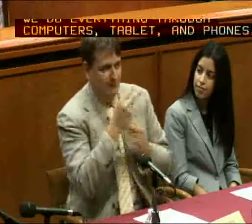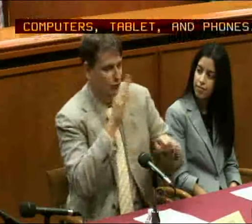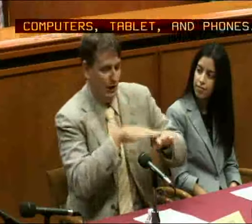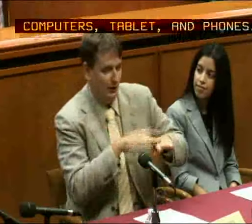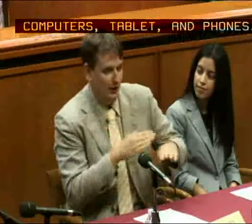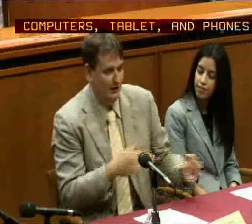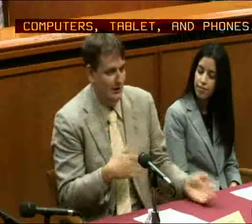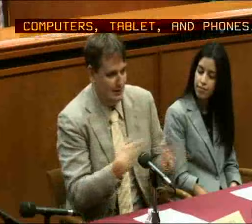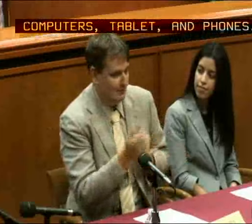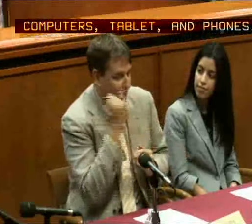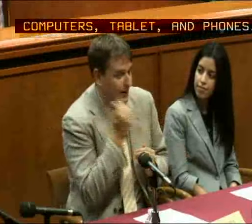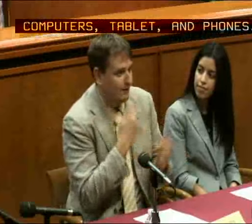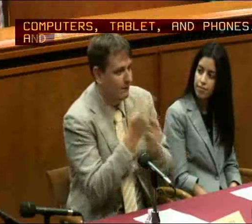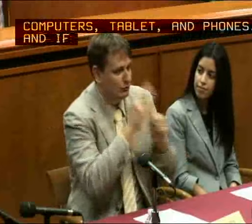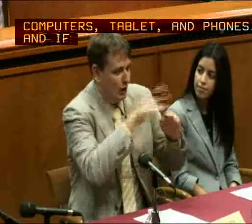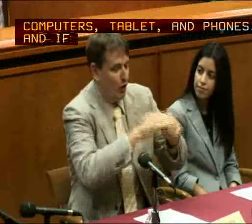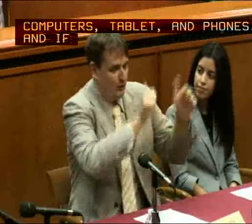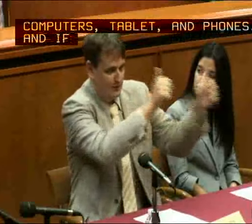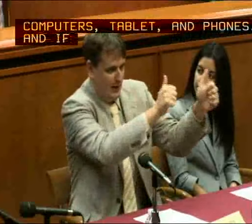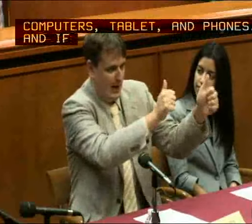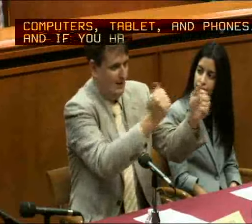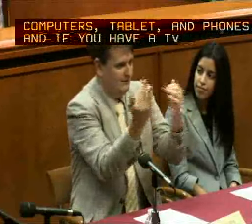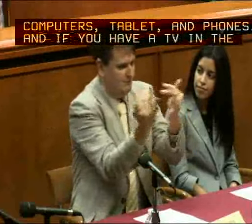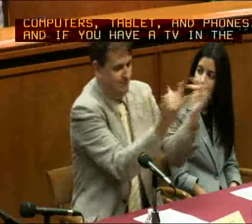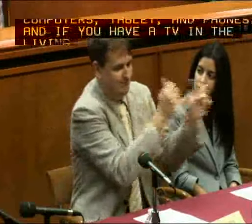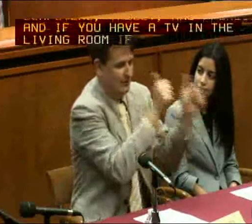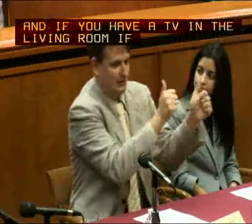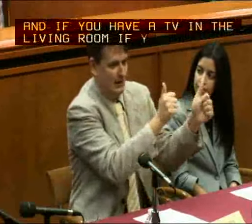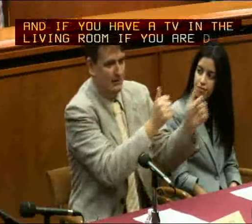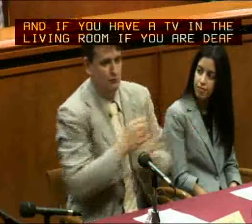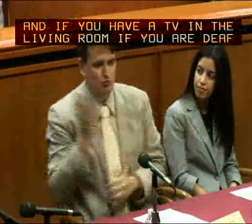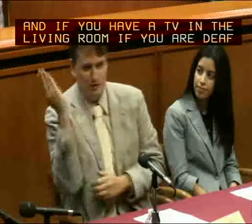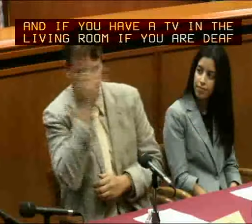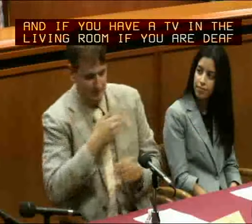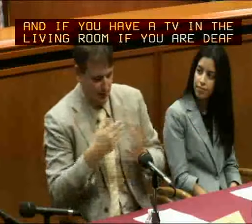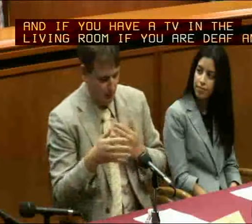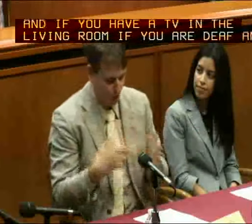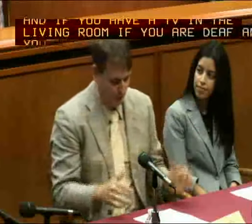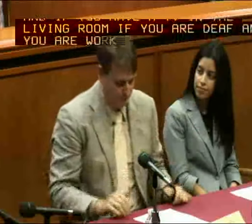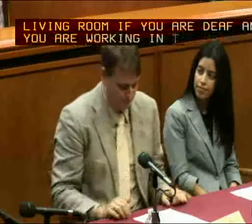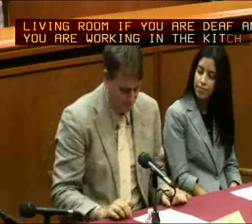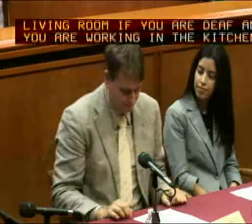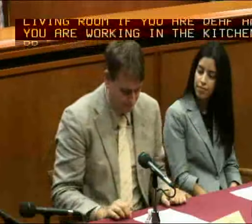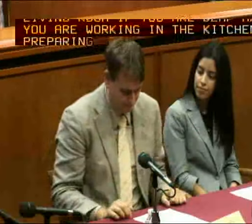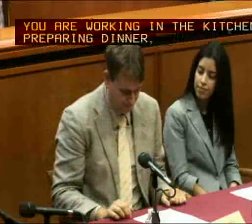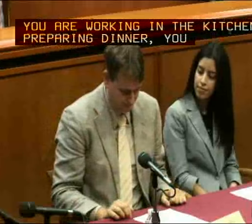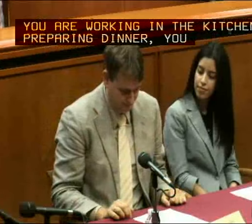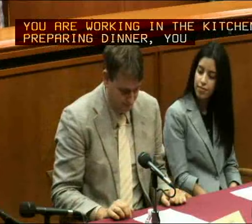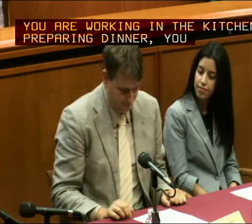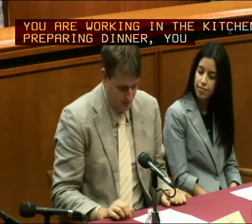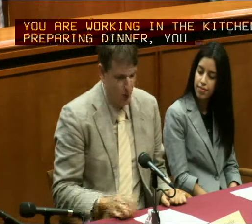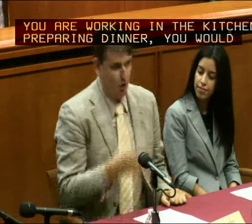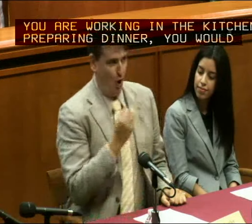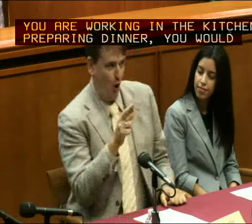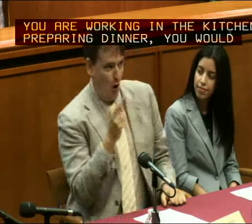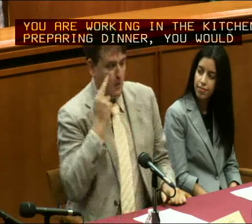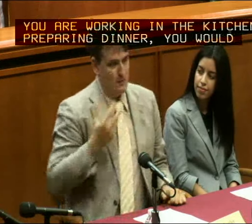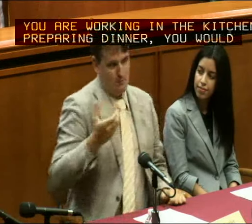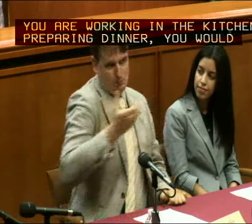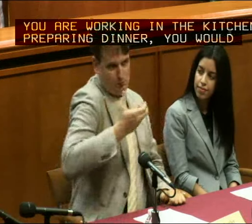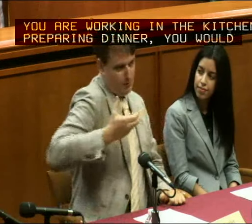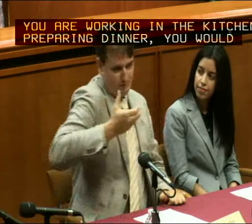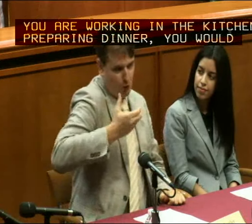dinner, you would completely overlook the visual crawl coming along the television, even if it's the best visual crawl.